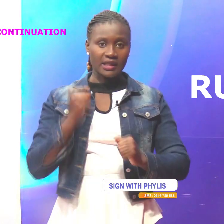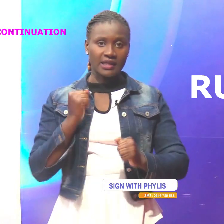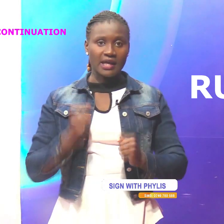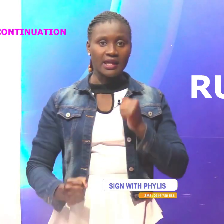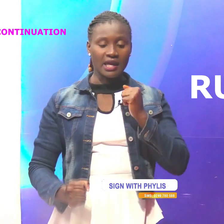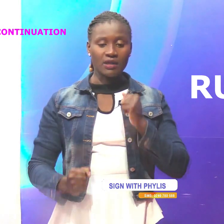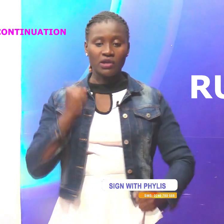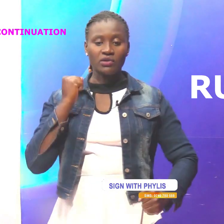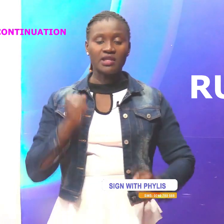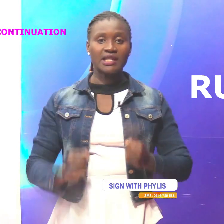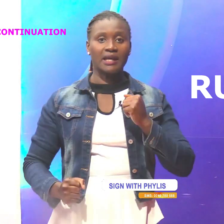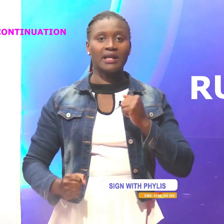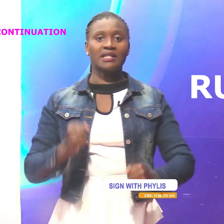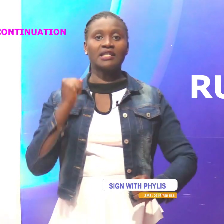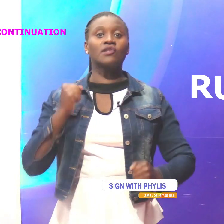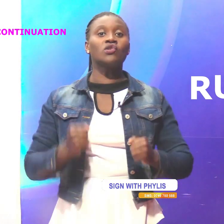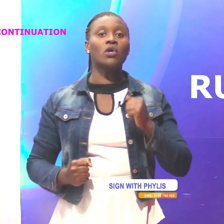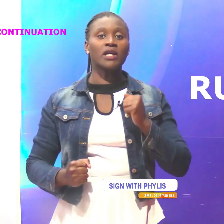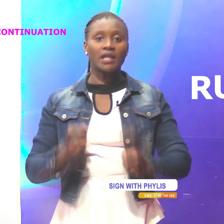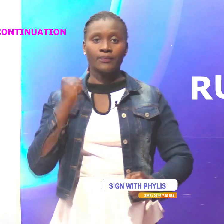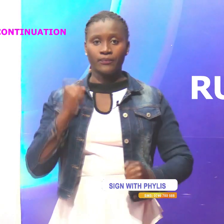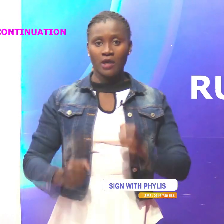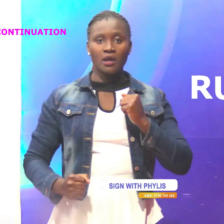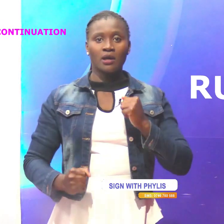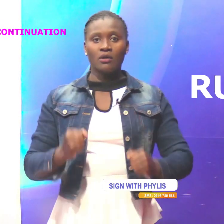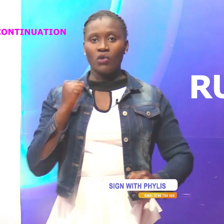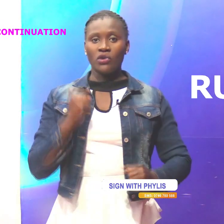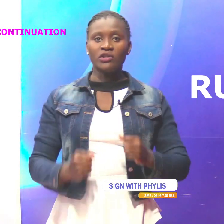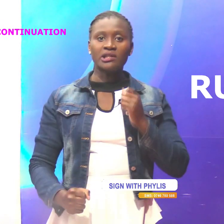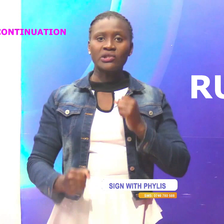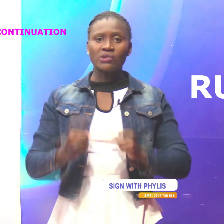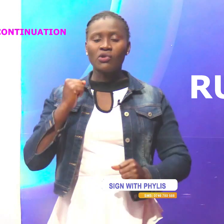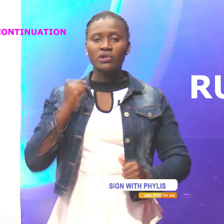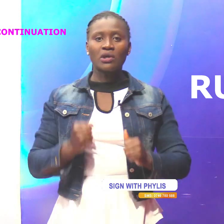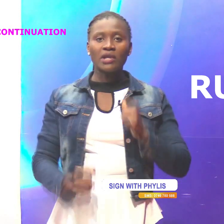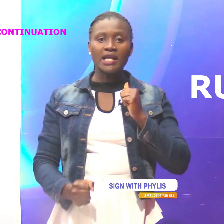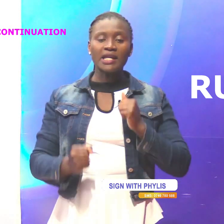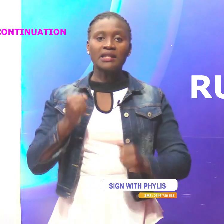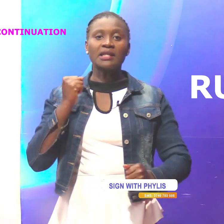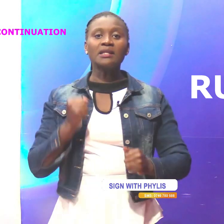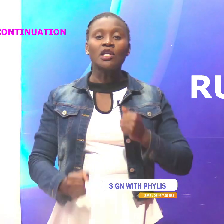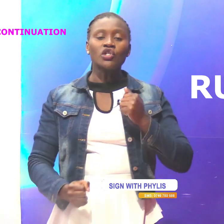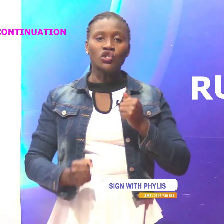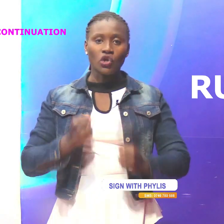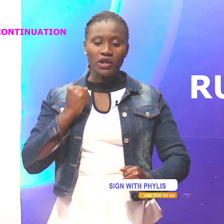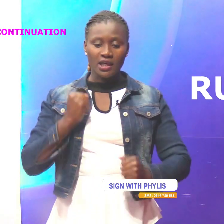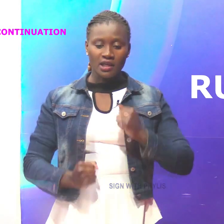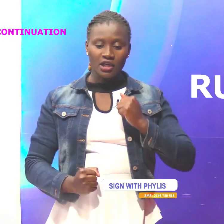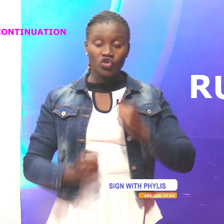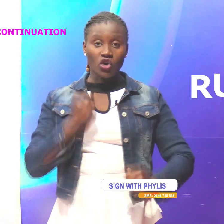And then when you do it like this, it is jogging. When you do it more slowly, it is jogging. Jogging